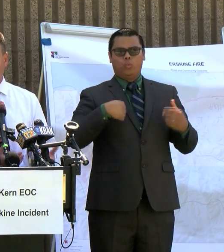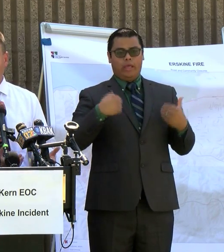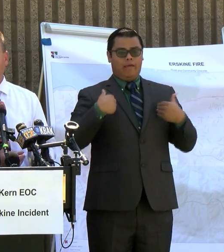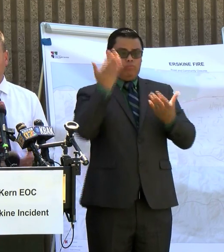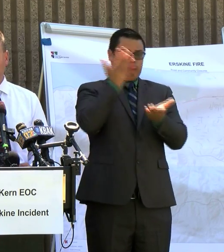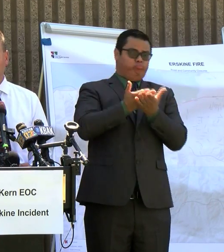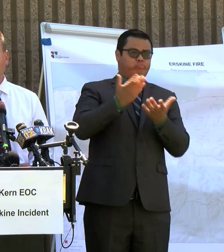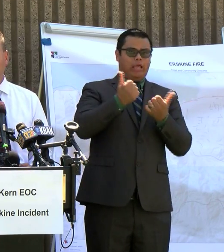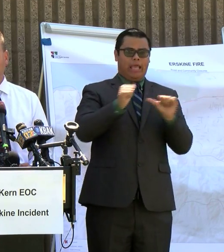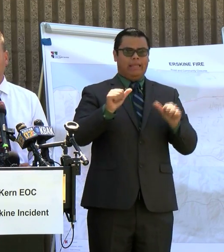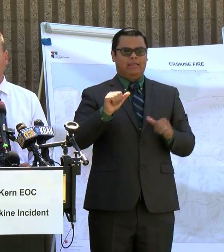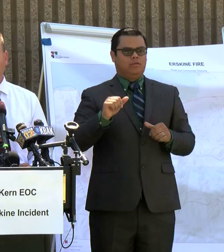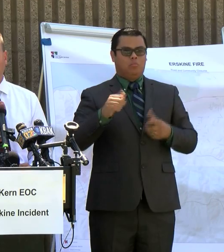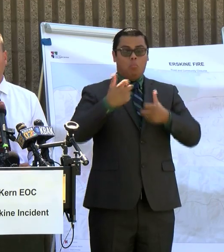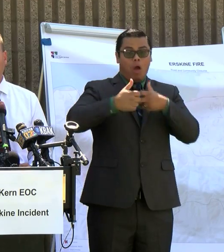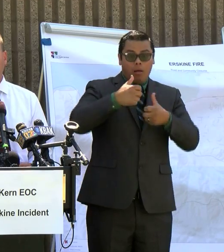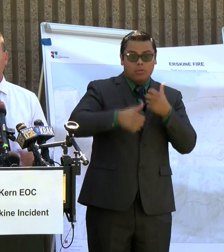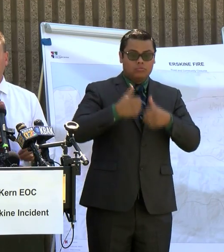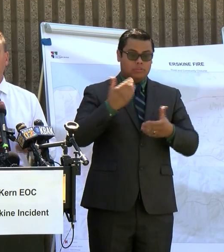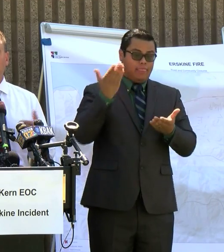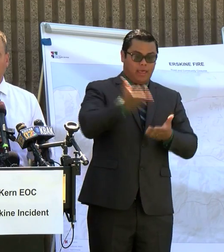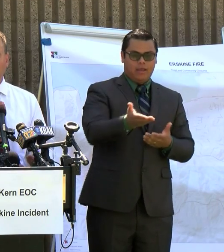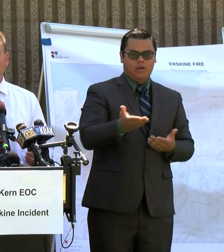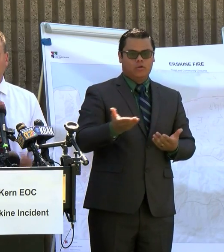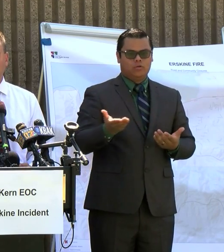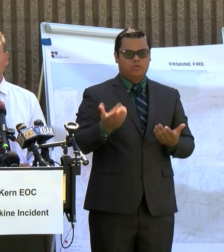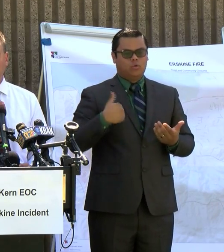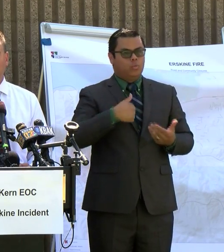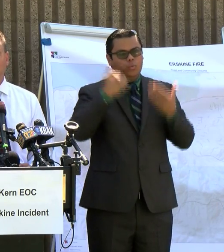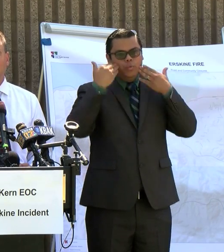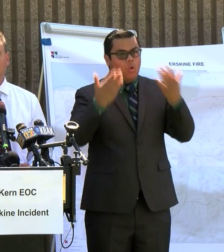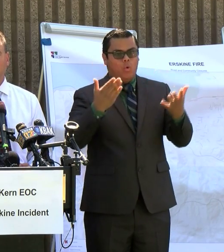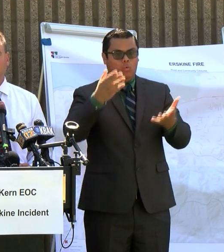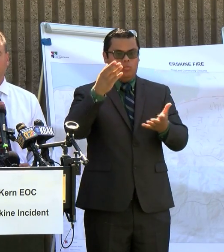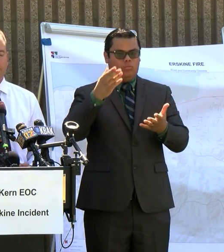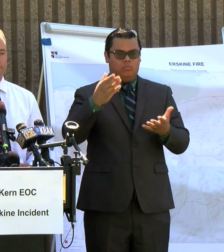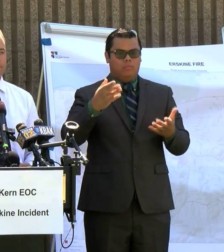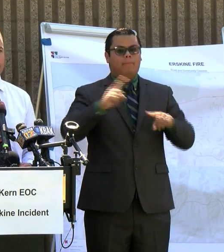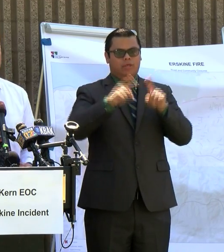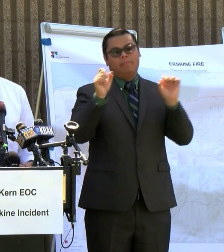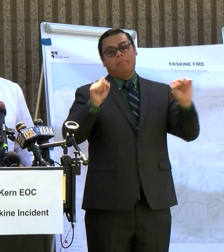a bacterial indicator in the water, but it seems likely that there could be.